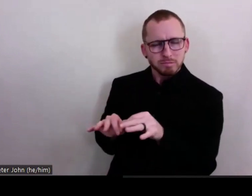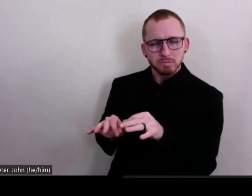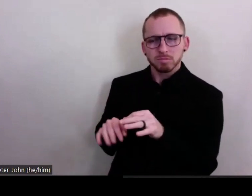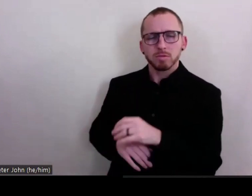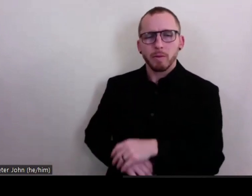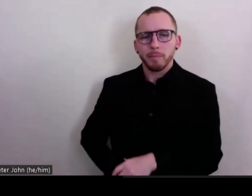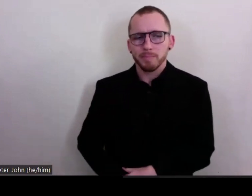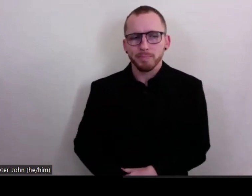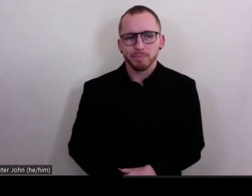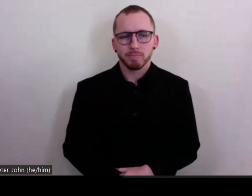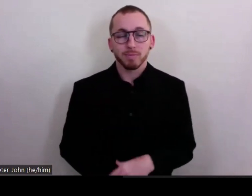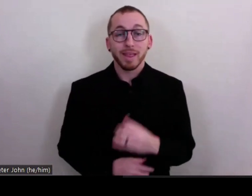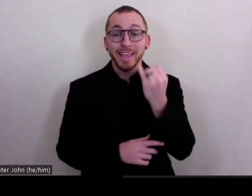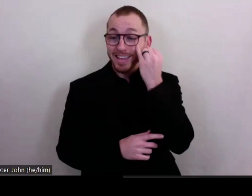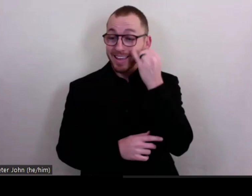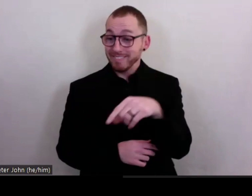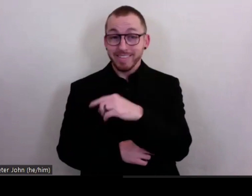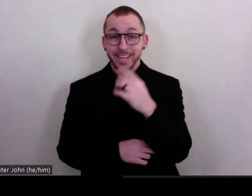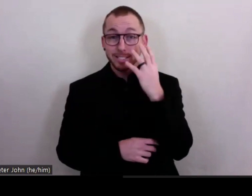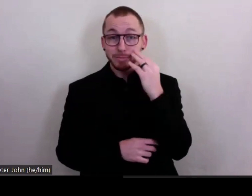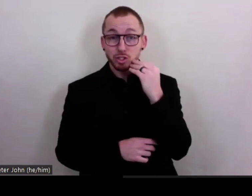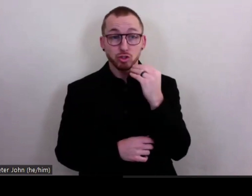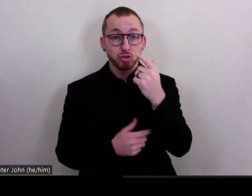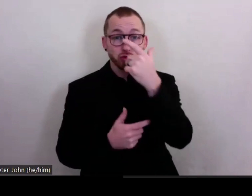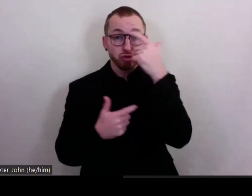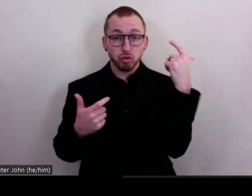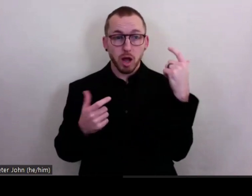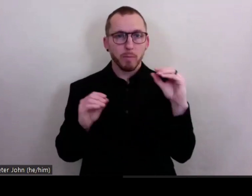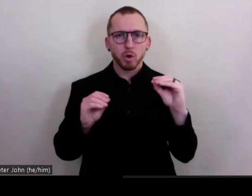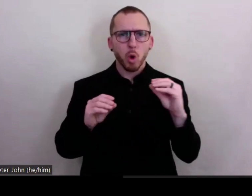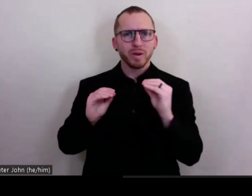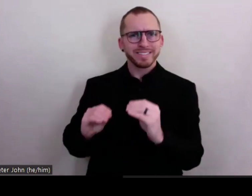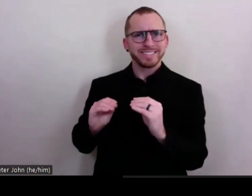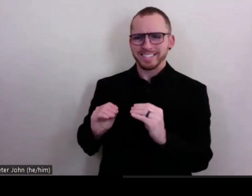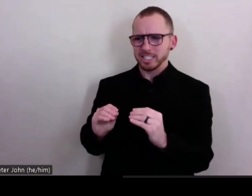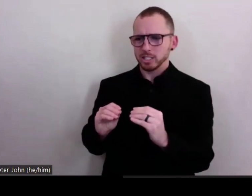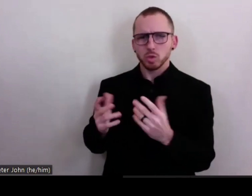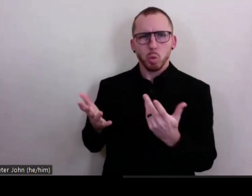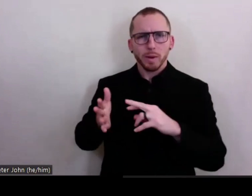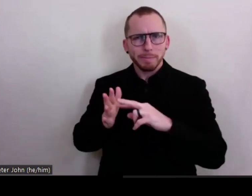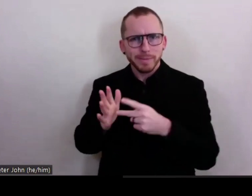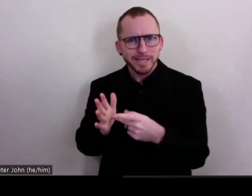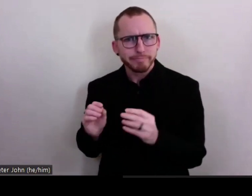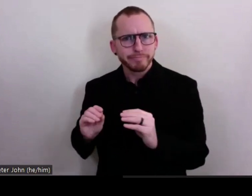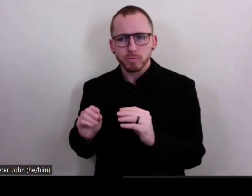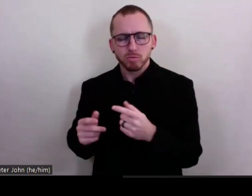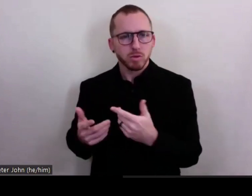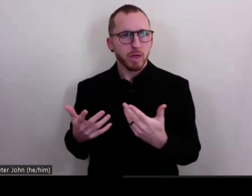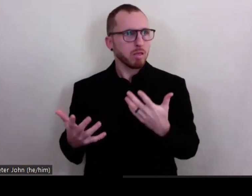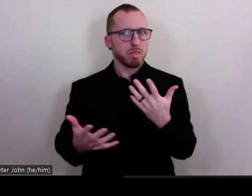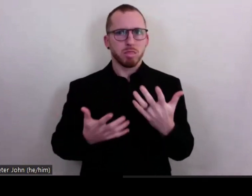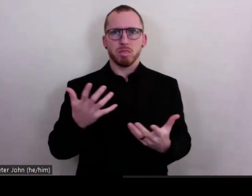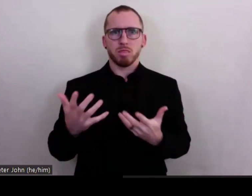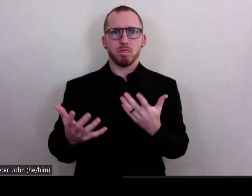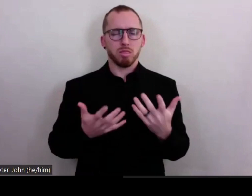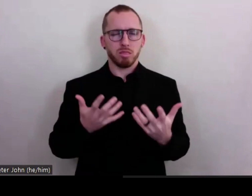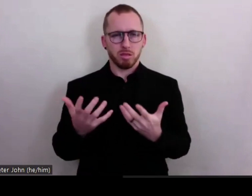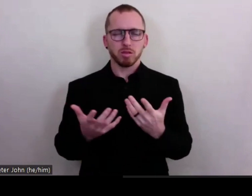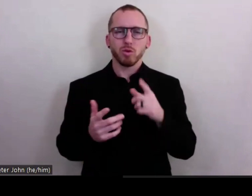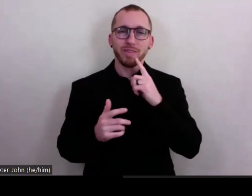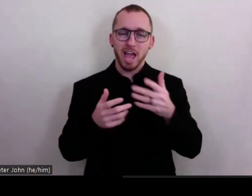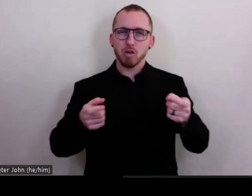have anyone teaching them to do that, right? And so that's how affect regulation starts, is being able to describe what's happening